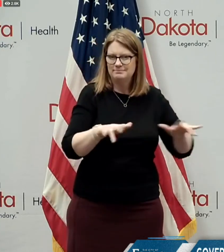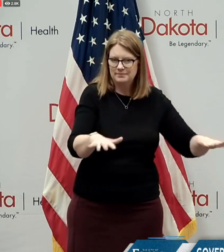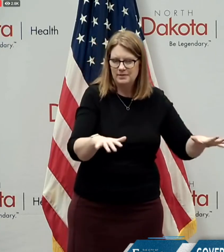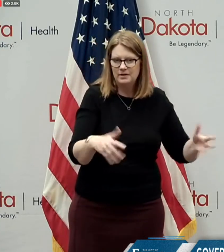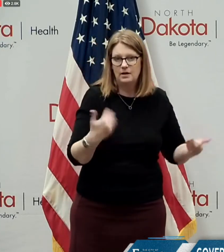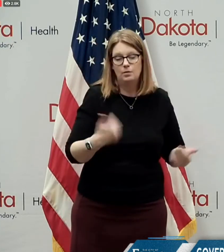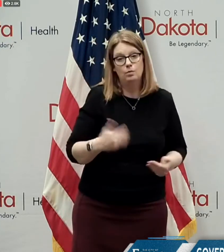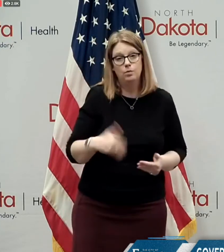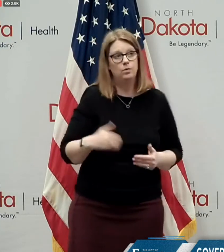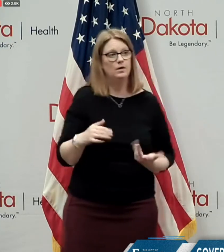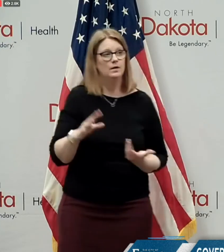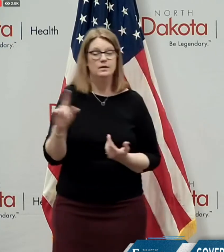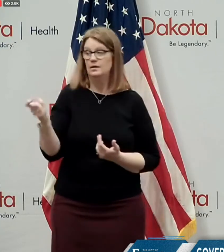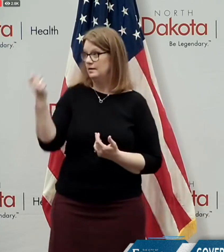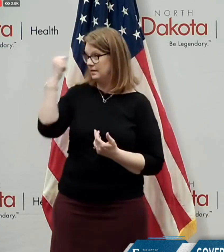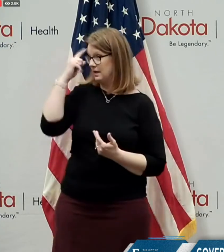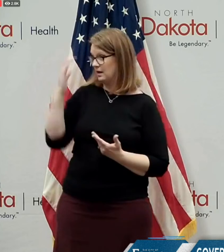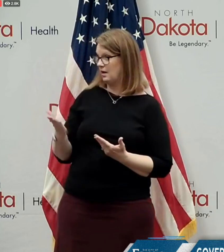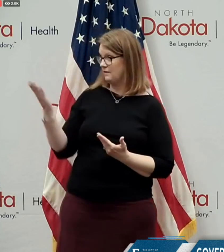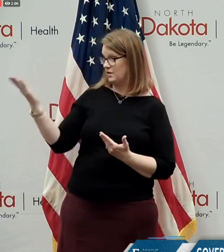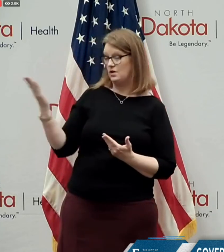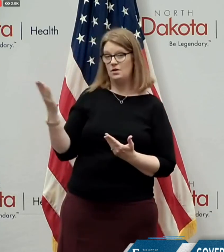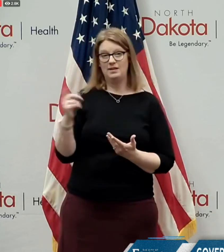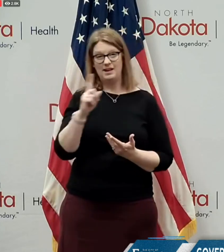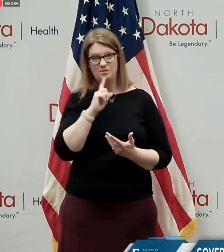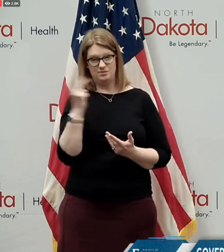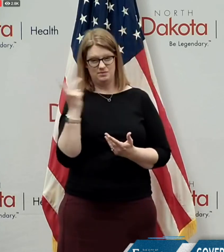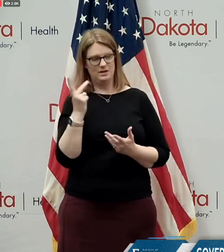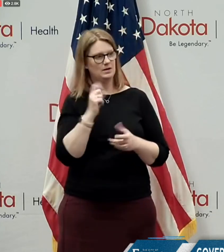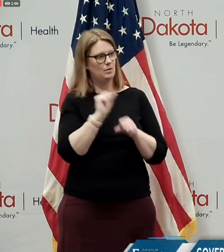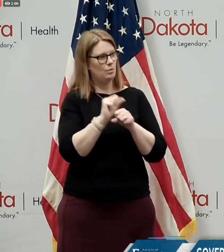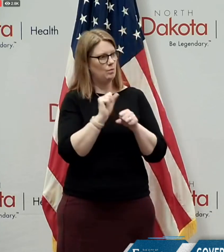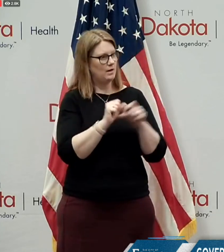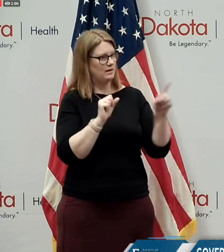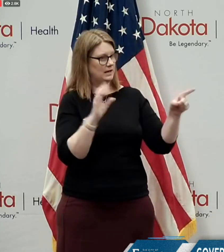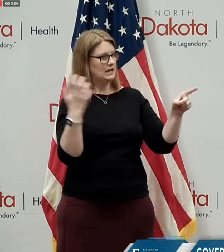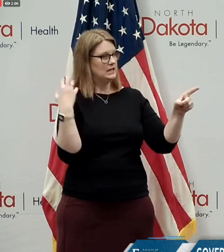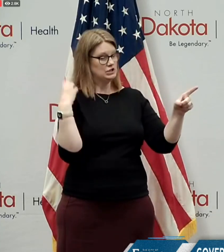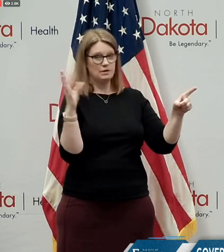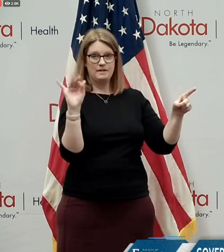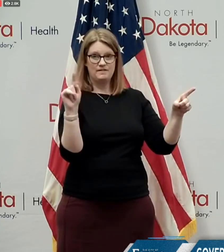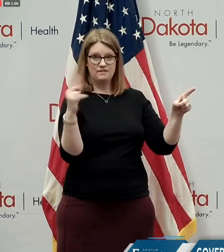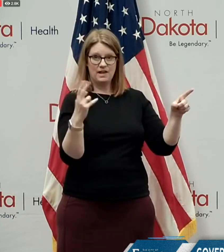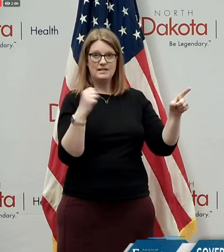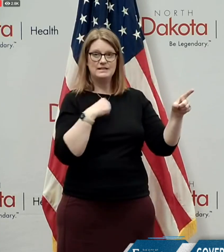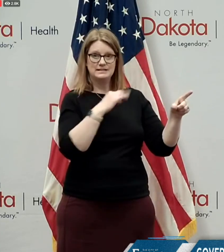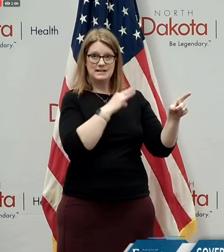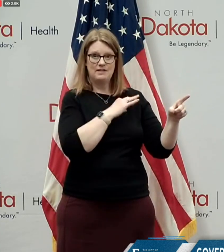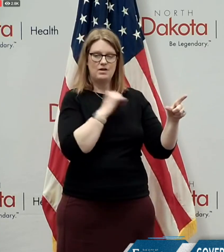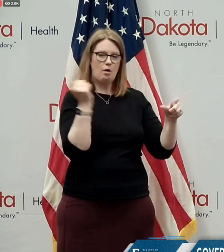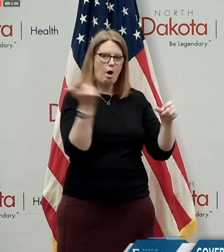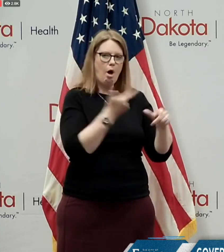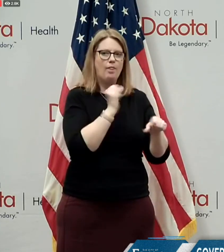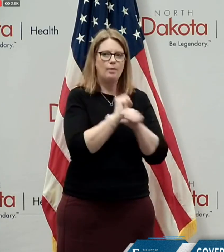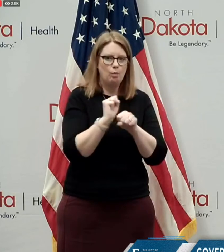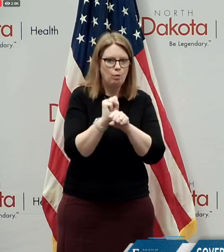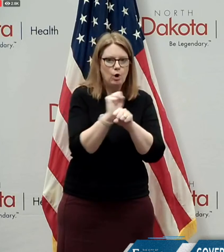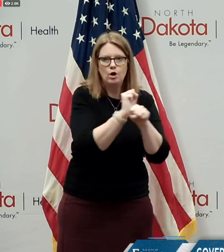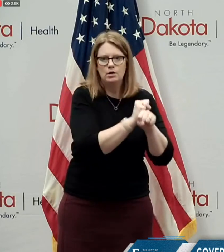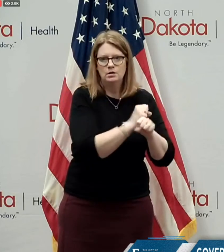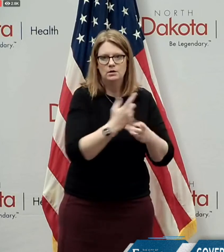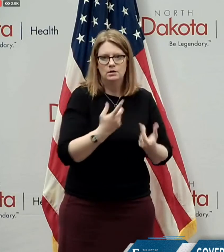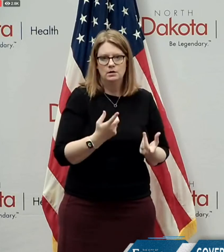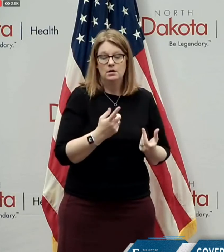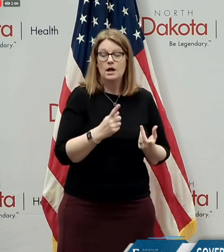work we have done, Governor, on this, and Chairman Faith and staff. Prior to COVID, here we worked very, very hard